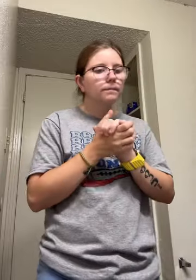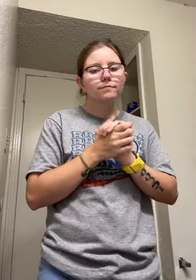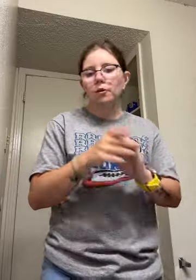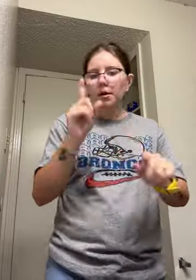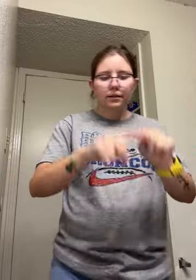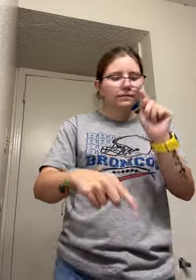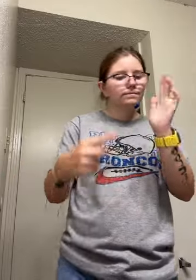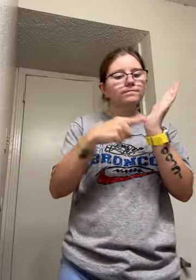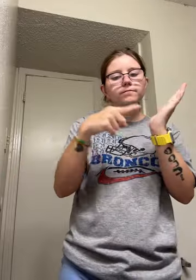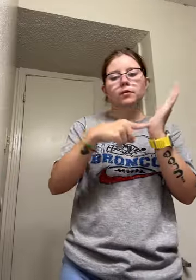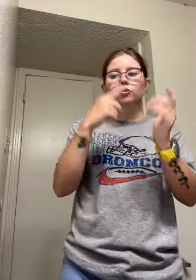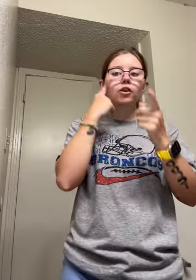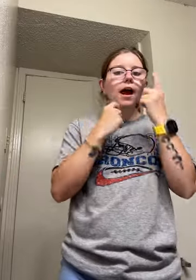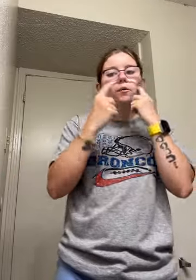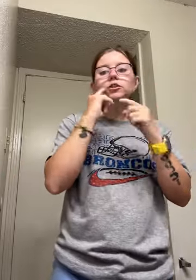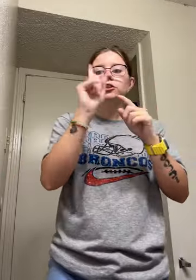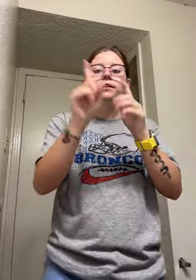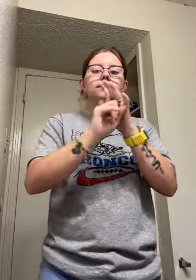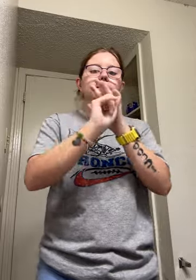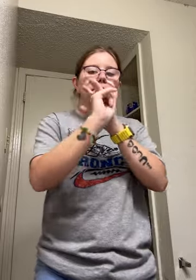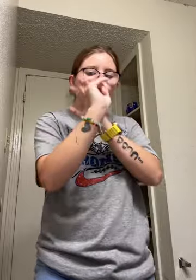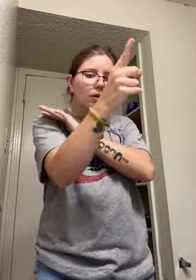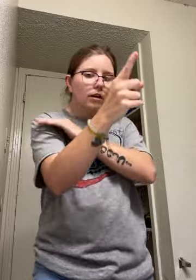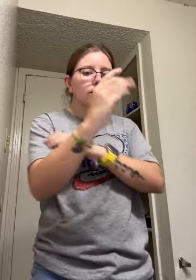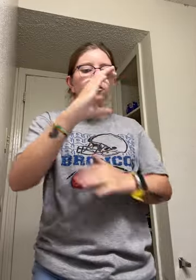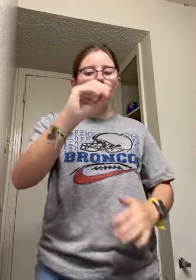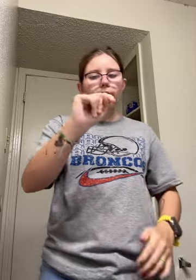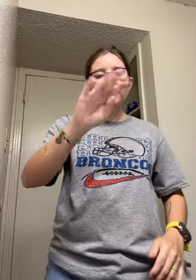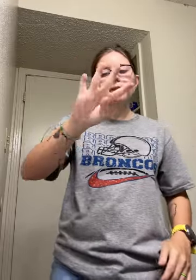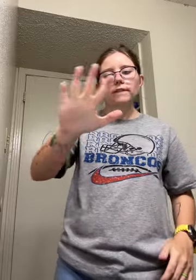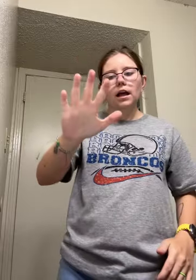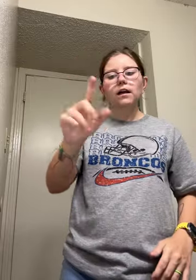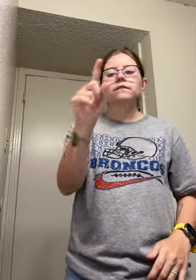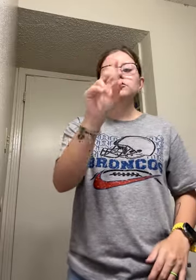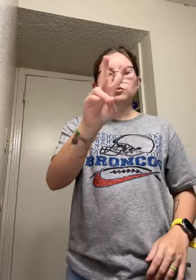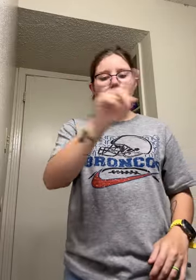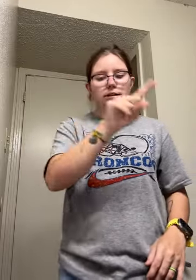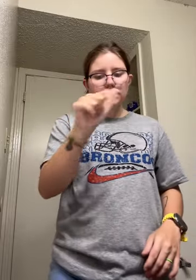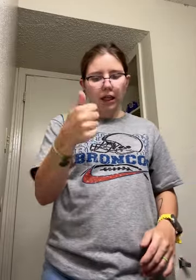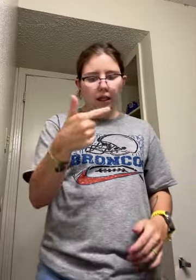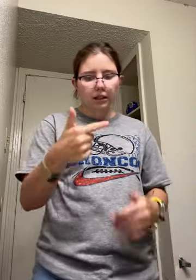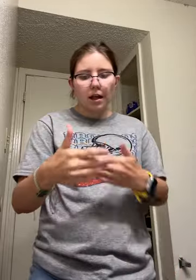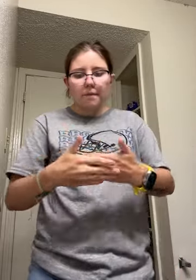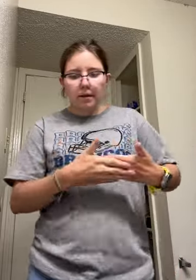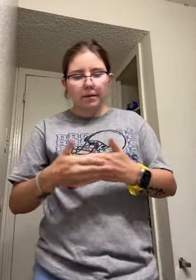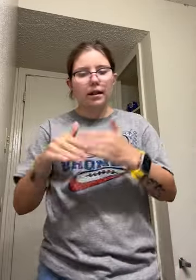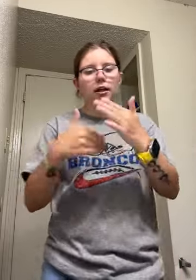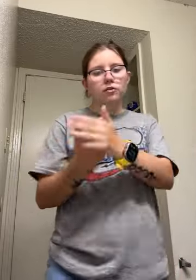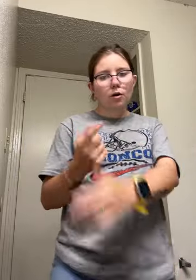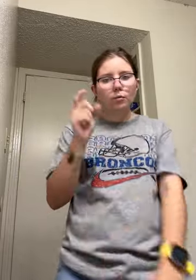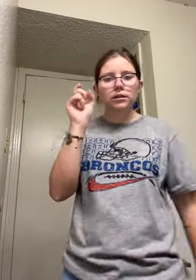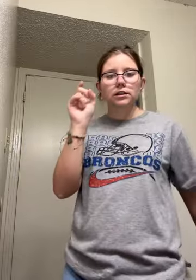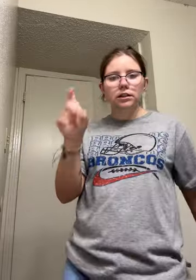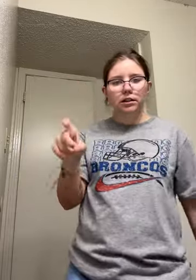afford it. I know I'm a crowd when she get deep-barded. Coke, one, five, and two zigzags. Baby, that's all we need.